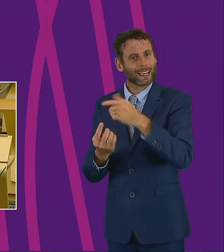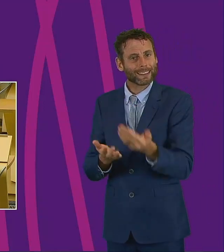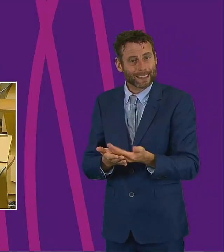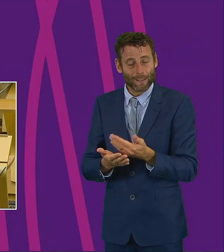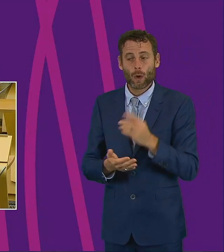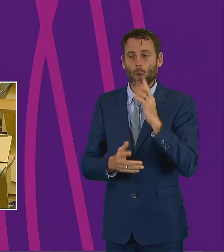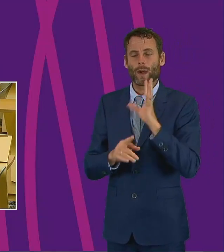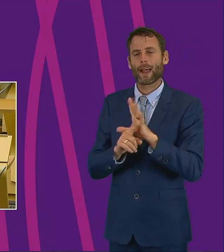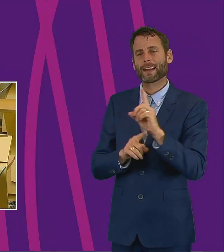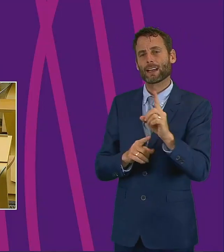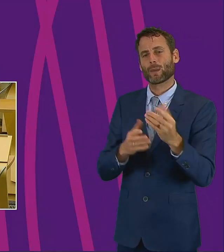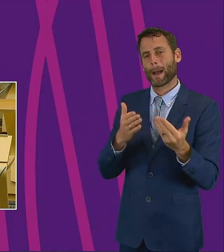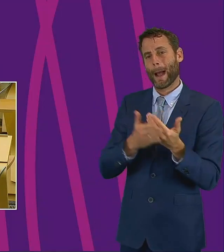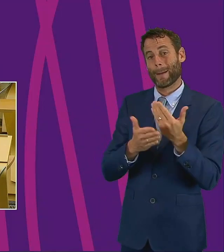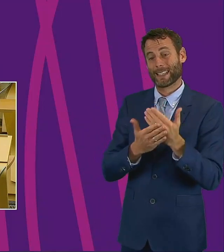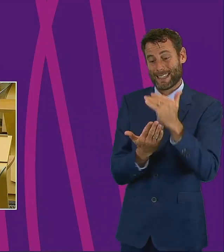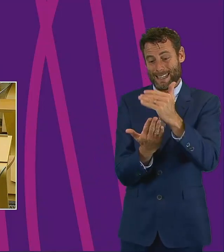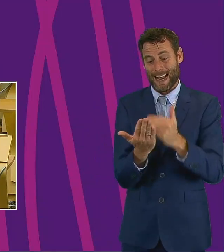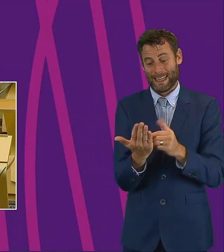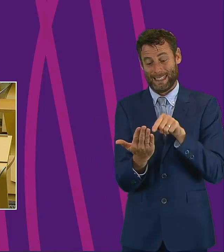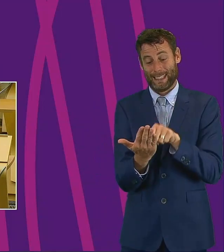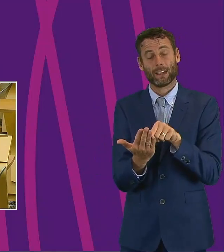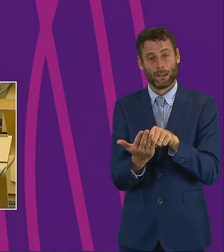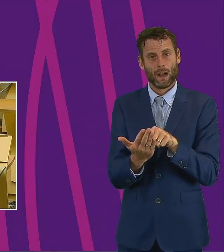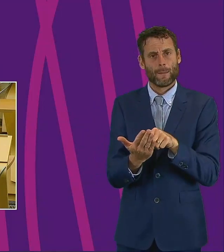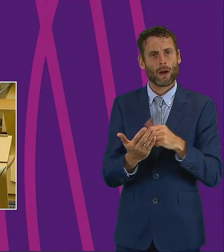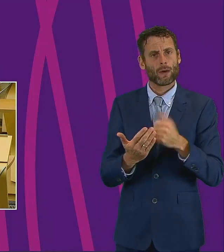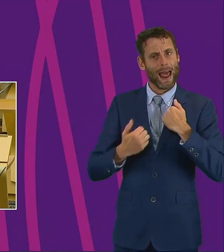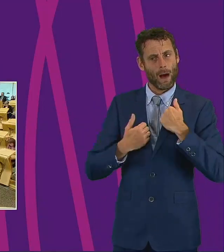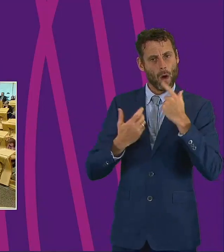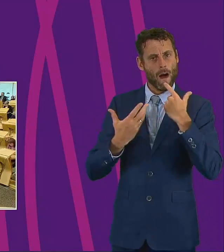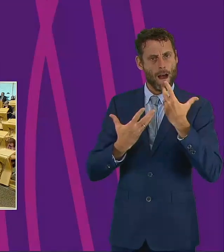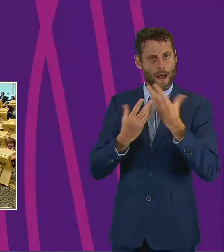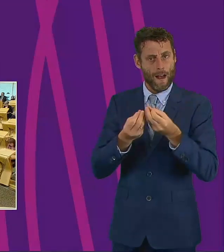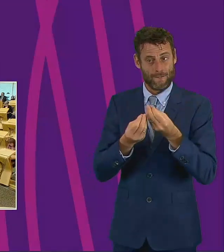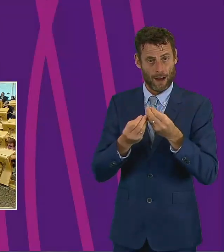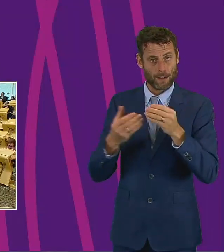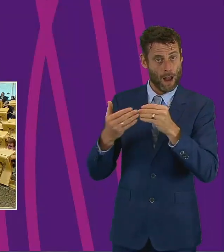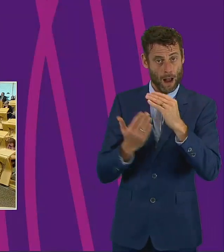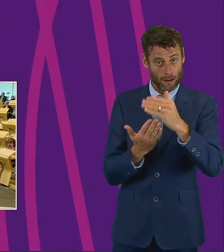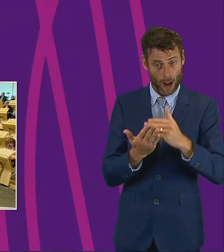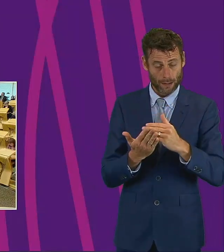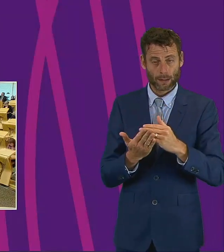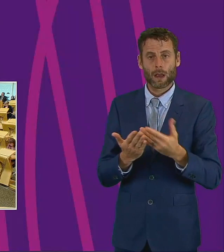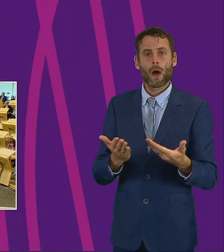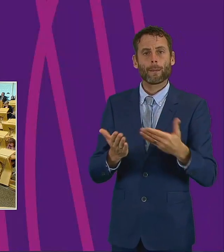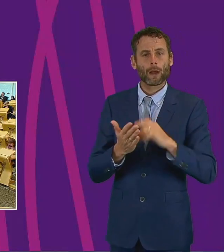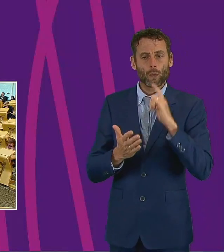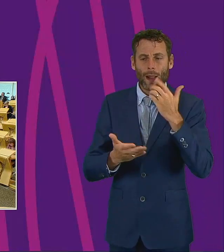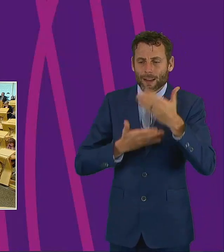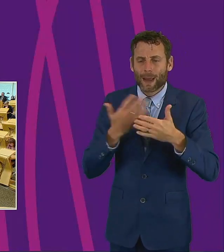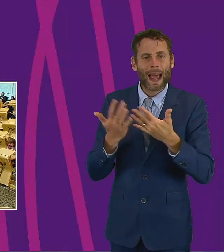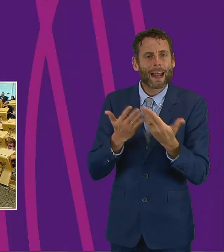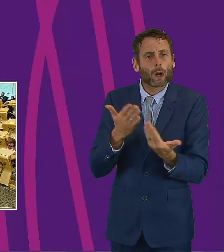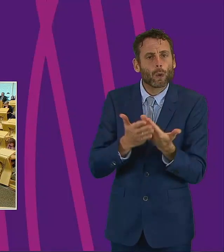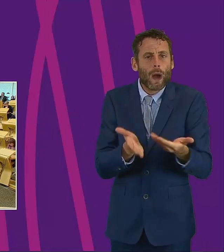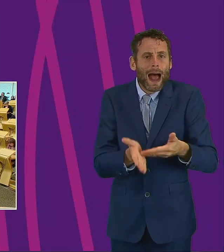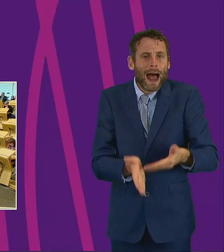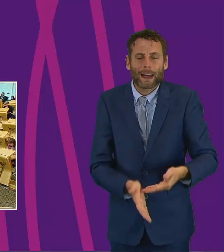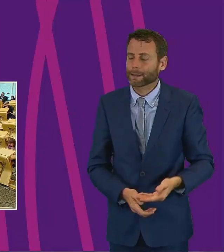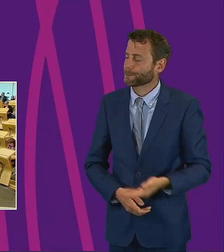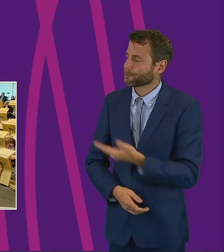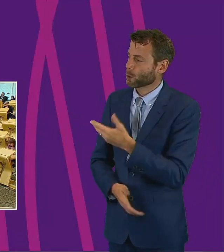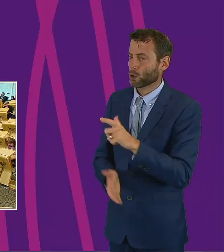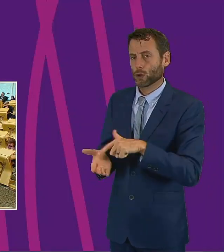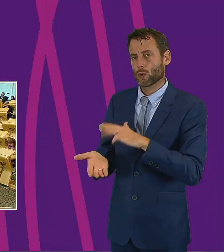and will cover whether there are additional steps that we intend to take. Thank you. Question number 5, Gillian Martin. Thank you, Presiding Officer. To